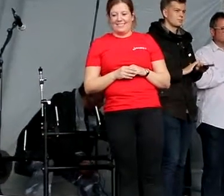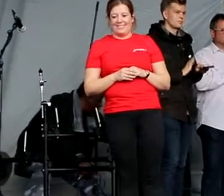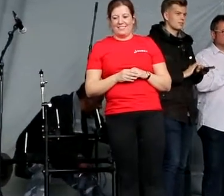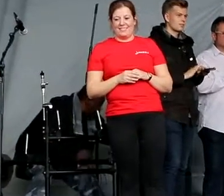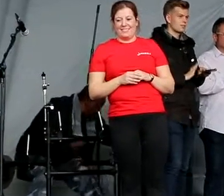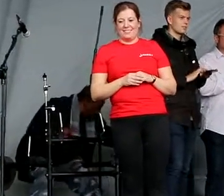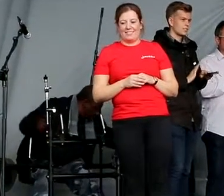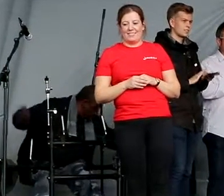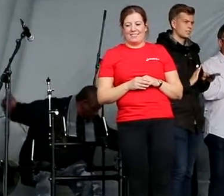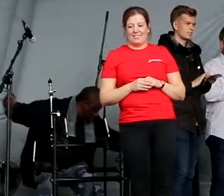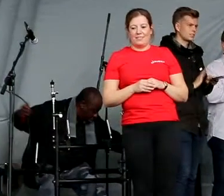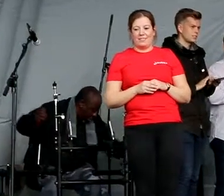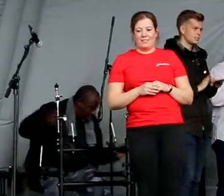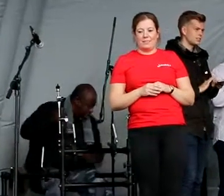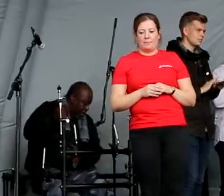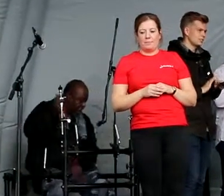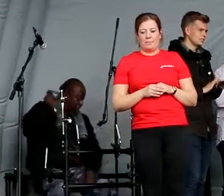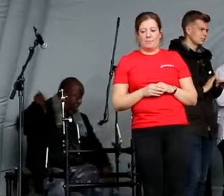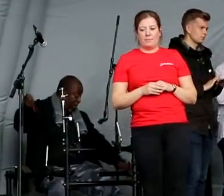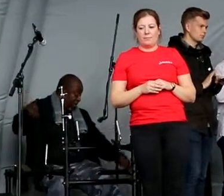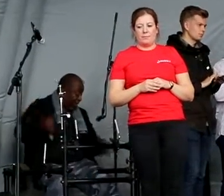Thank you.